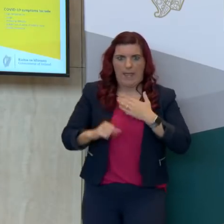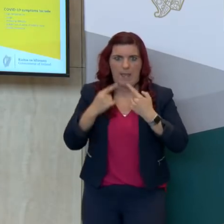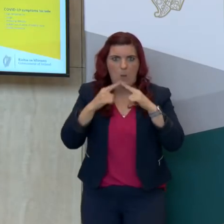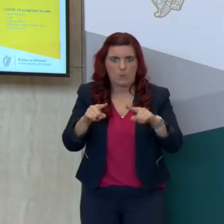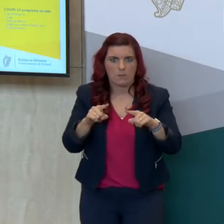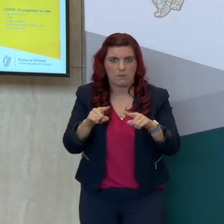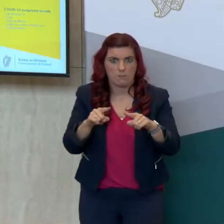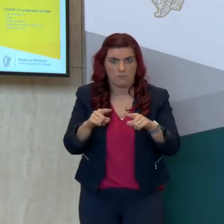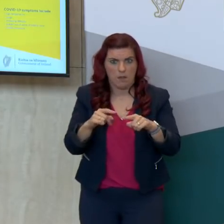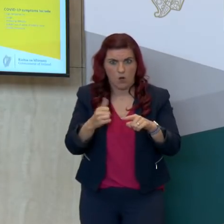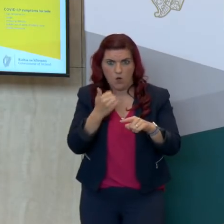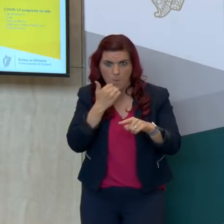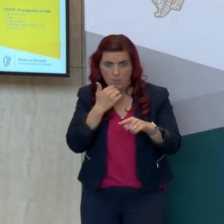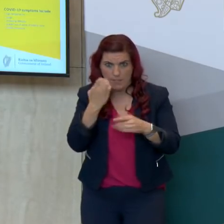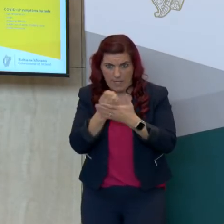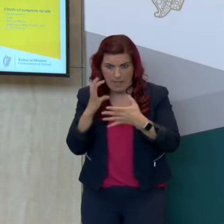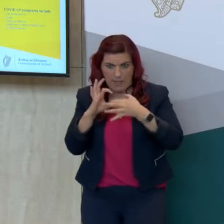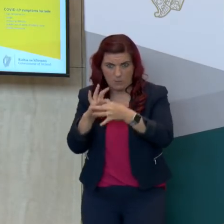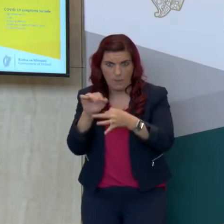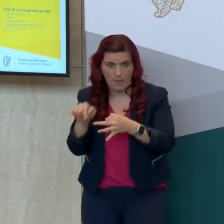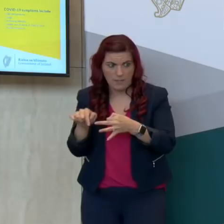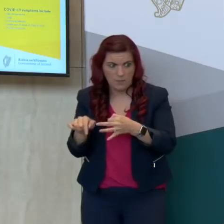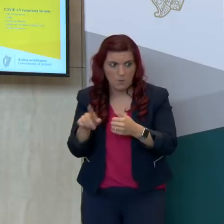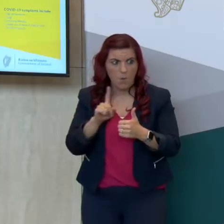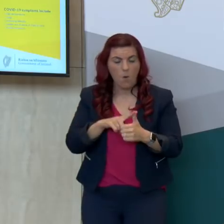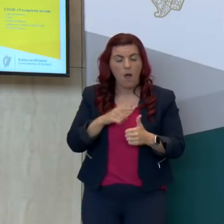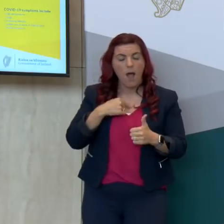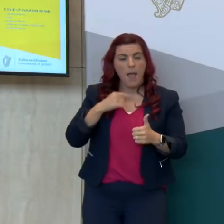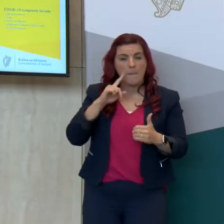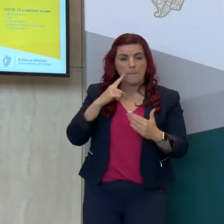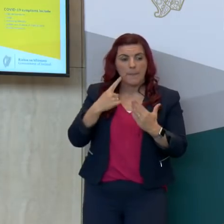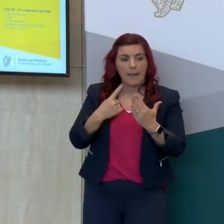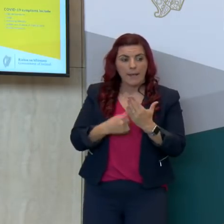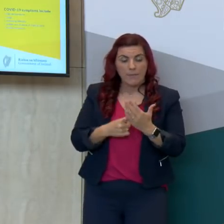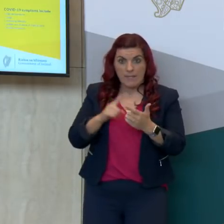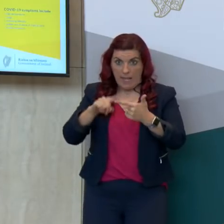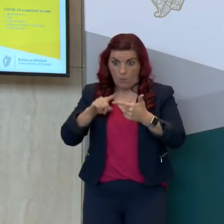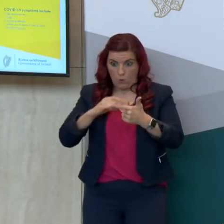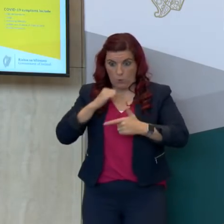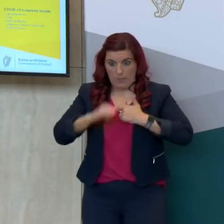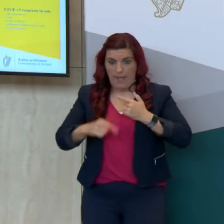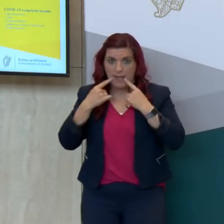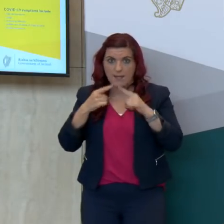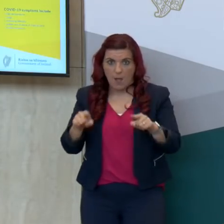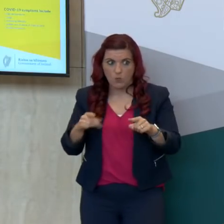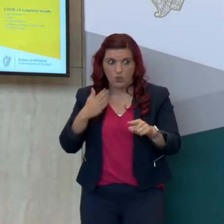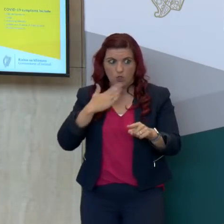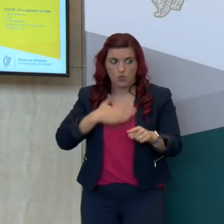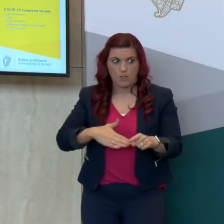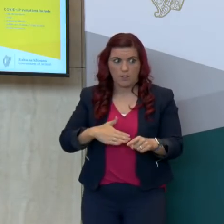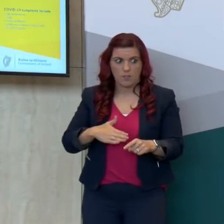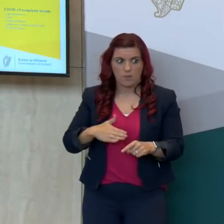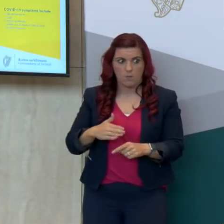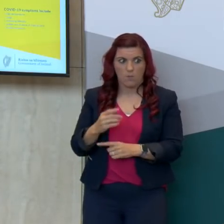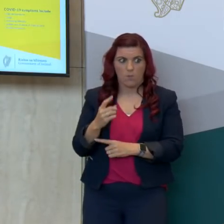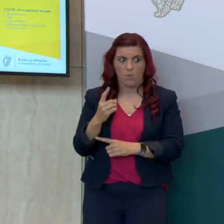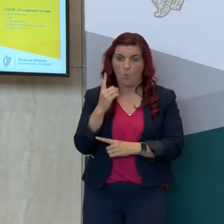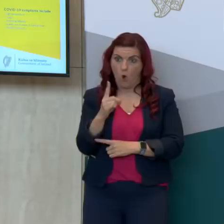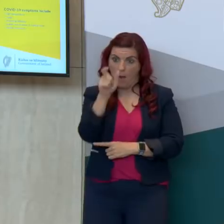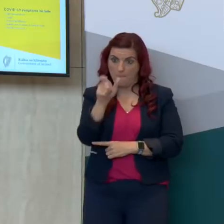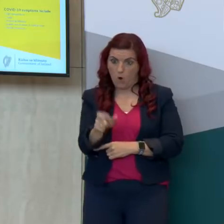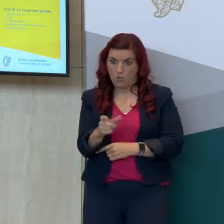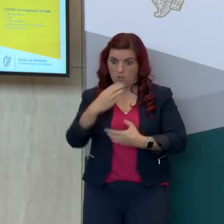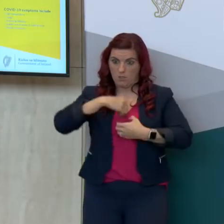site that's been identified? So my understanding is that the second site just had a case in a person